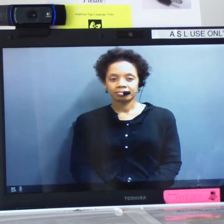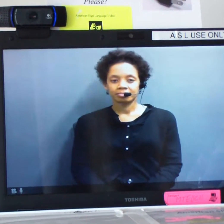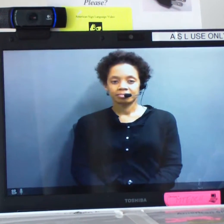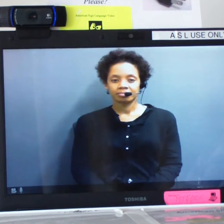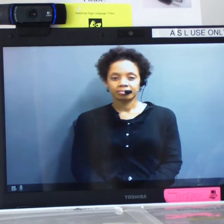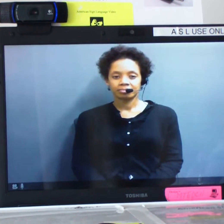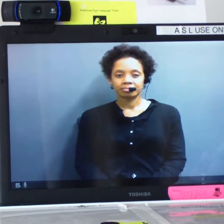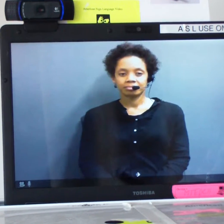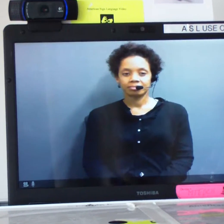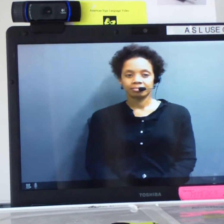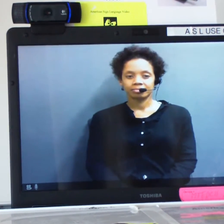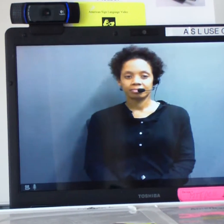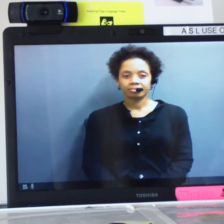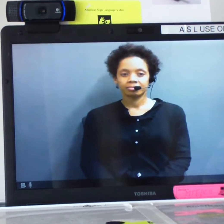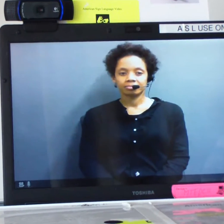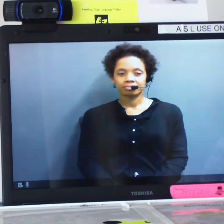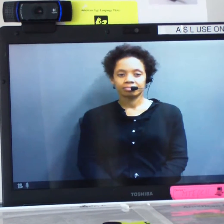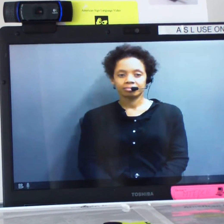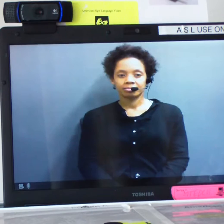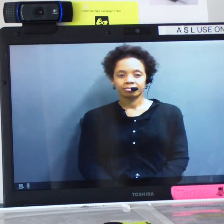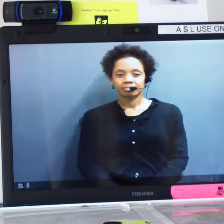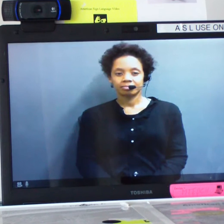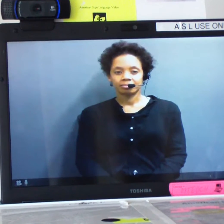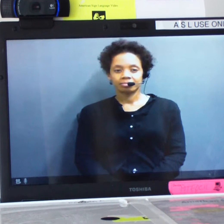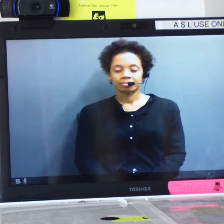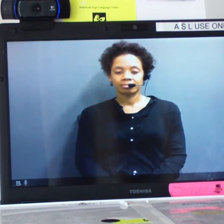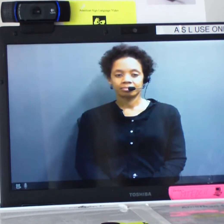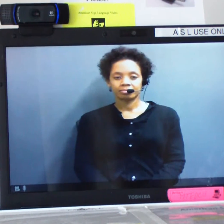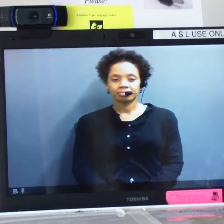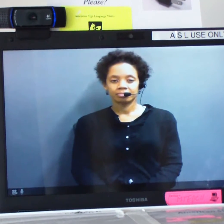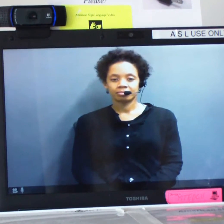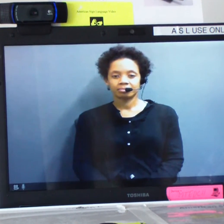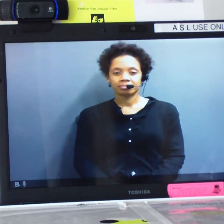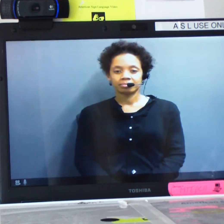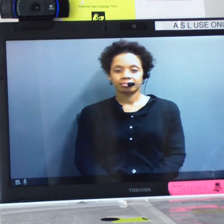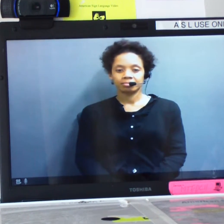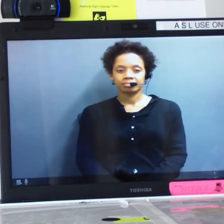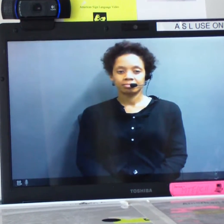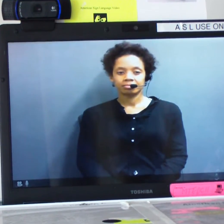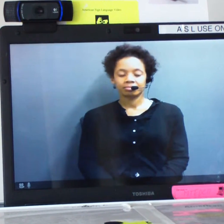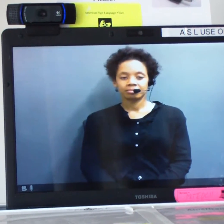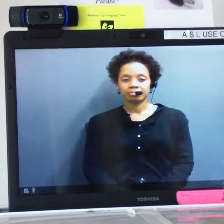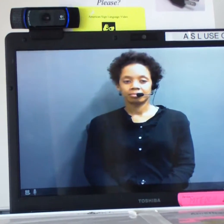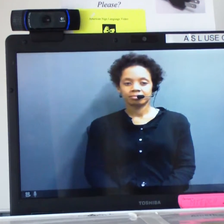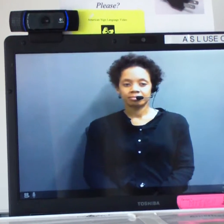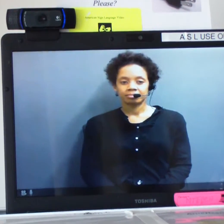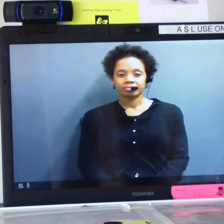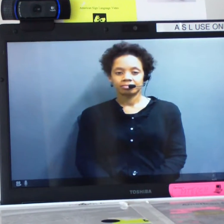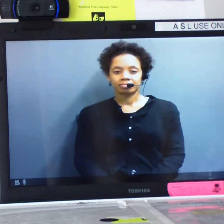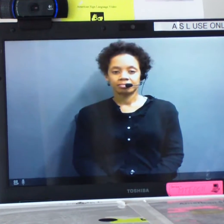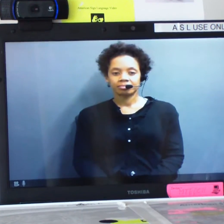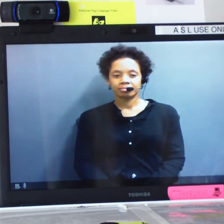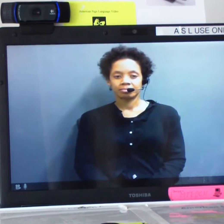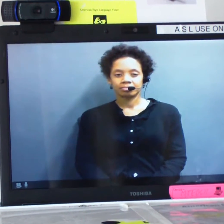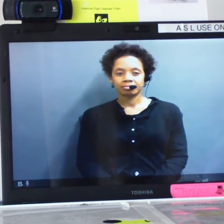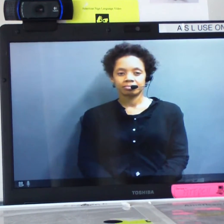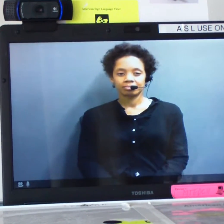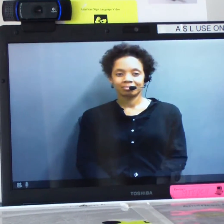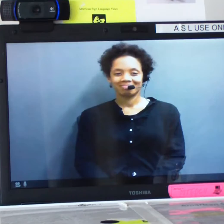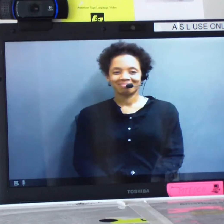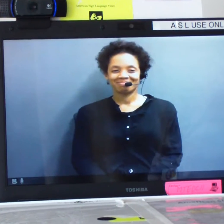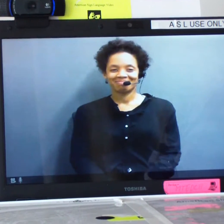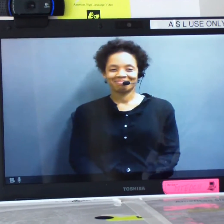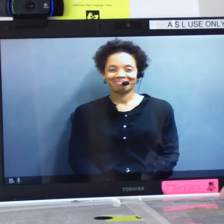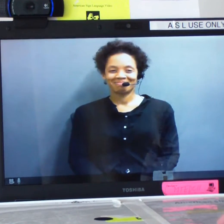interview with the patient. If you step out briefly, let the interpreter know that. She won't stay on forever.